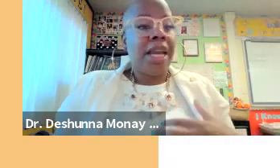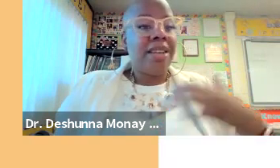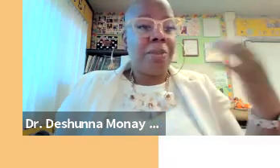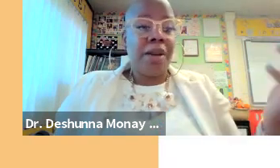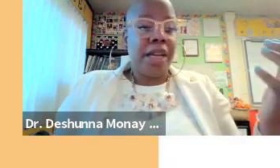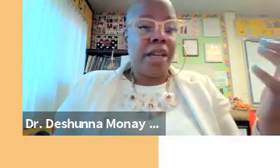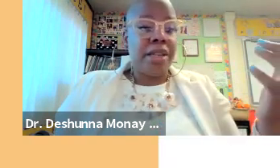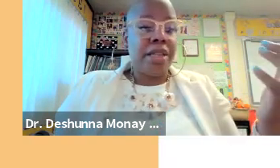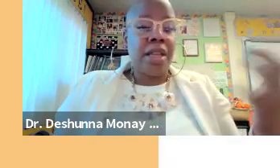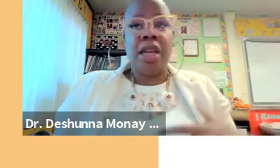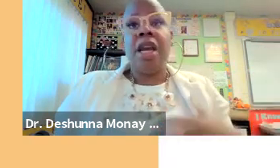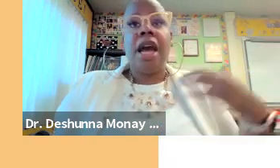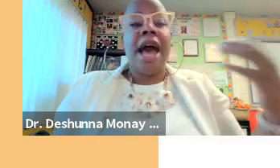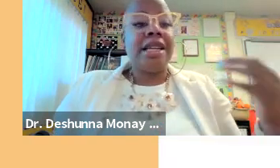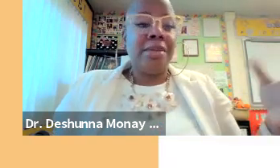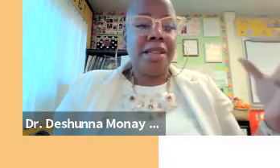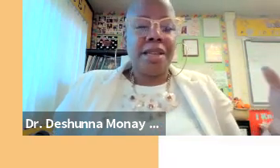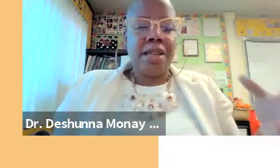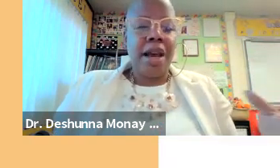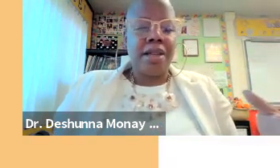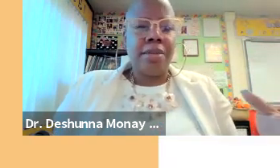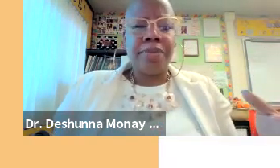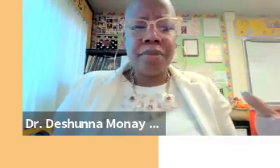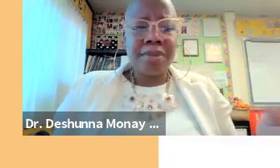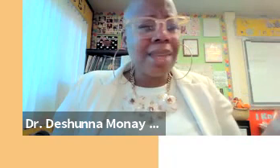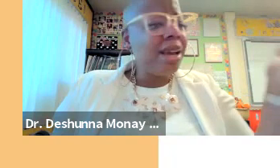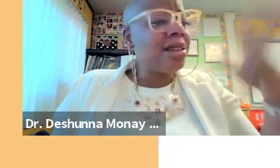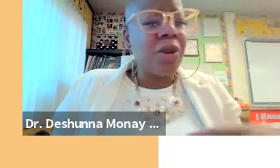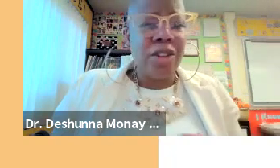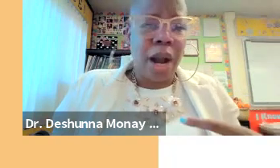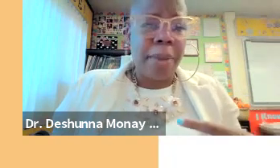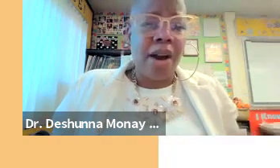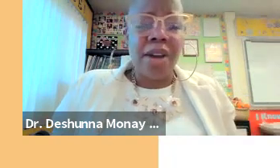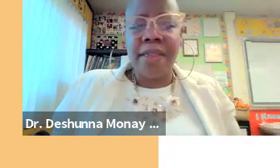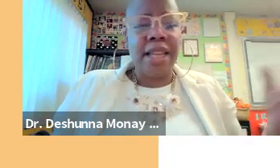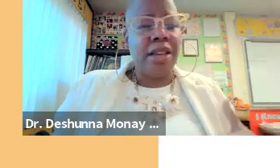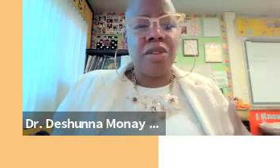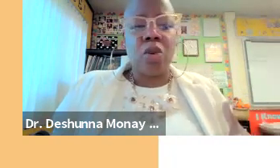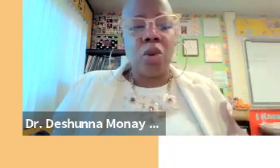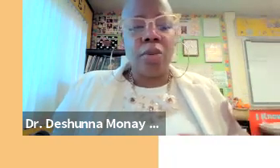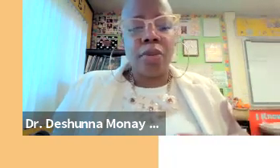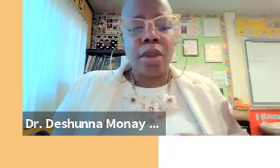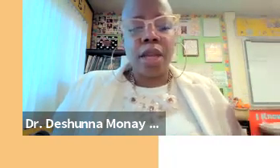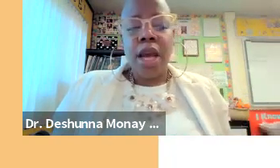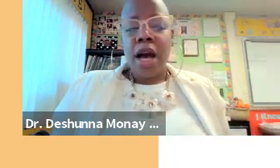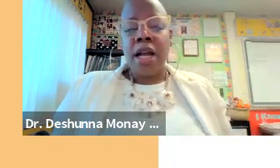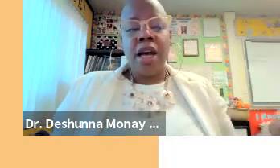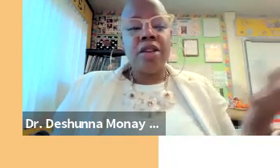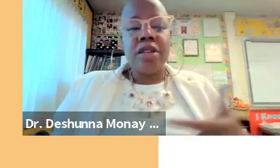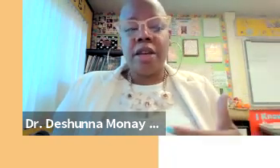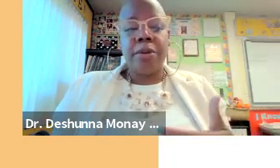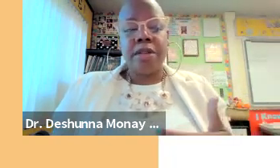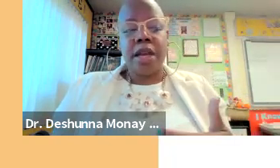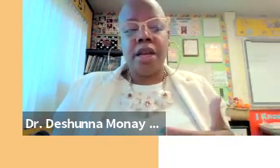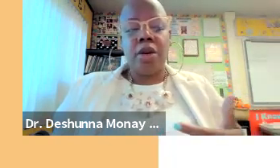from experiencing academic success. And so they drop out and they leave school.